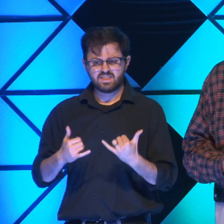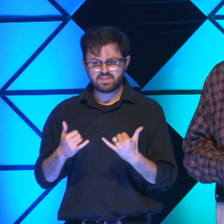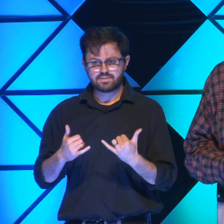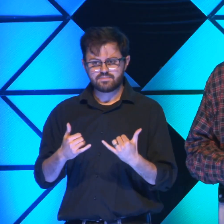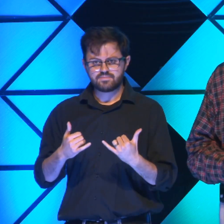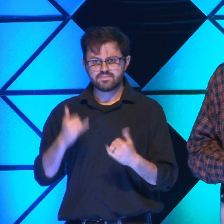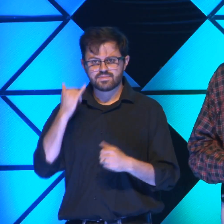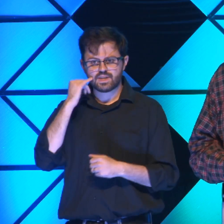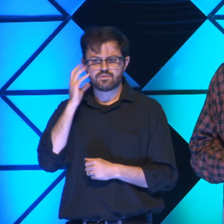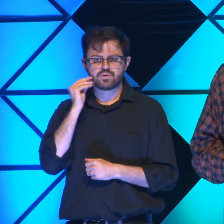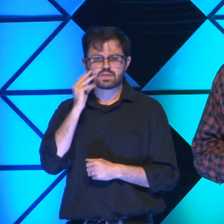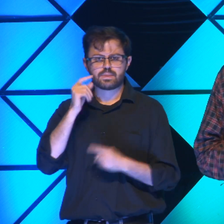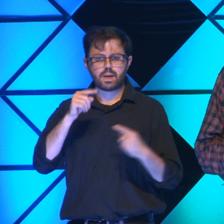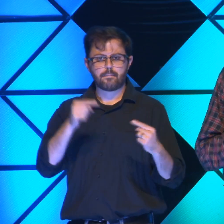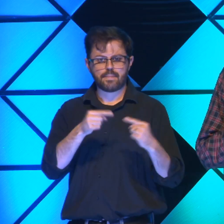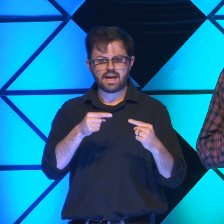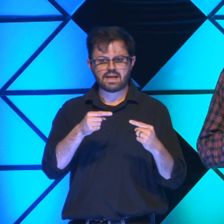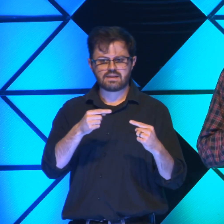healing.